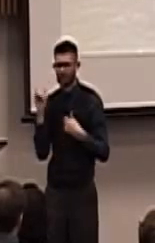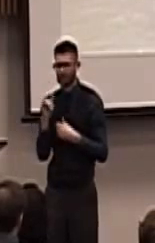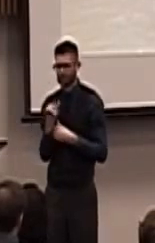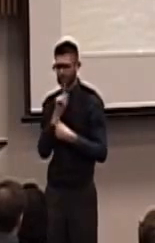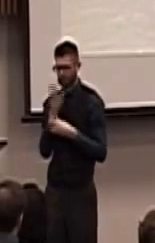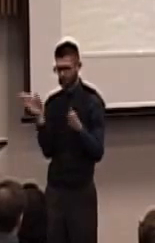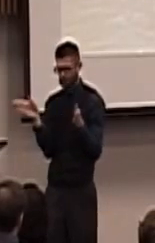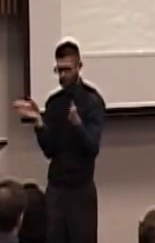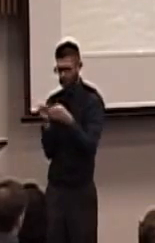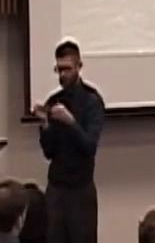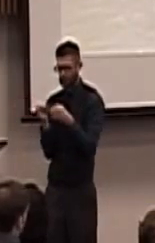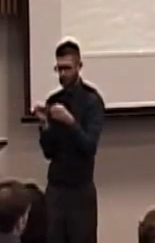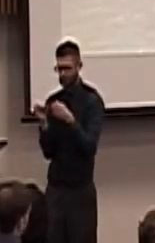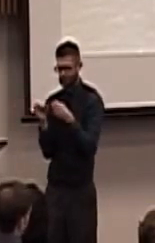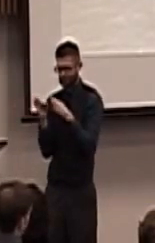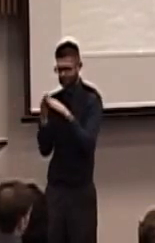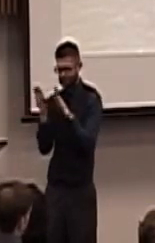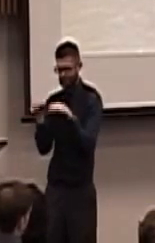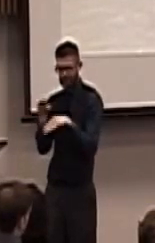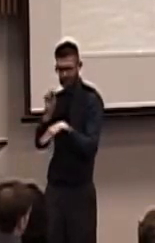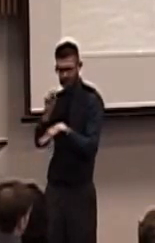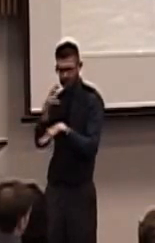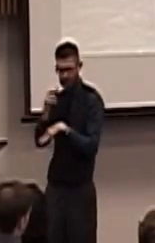cell phones. And